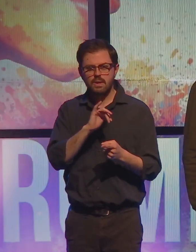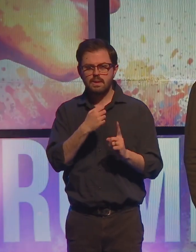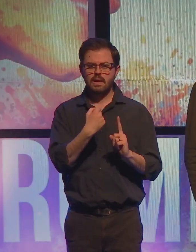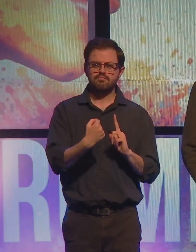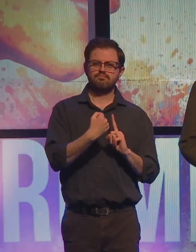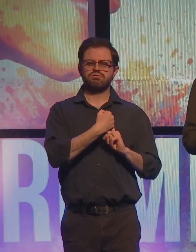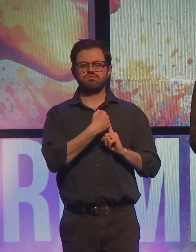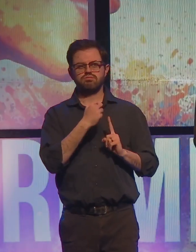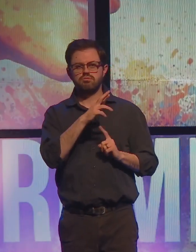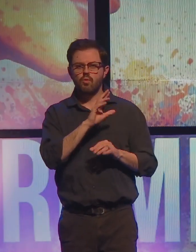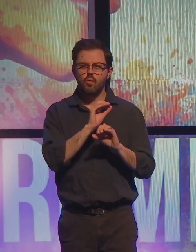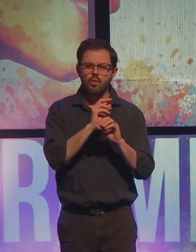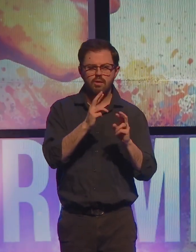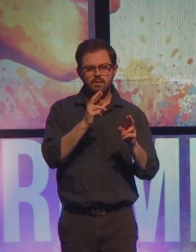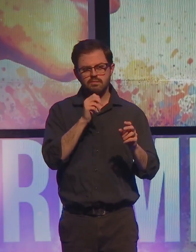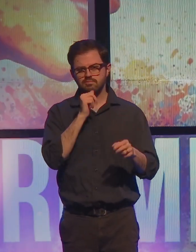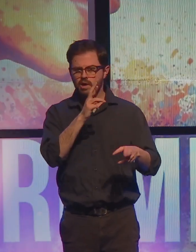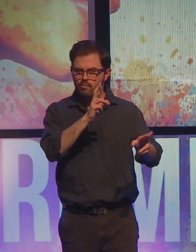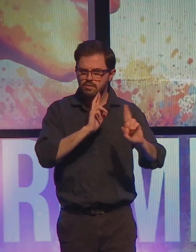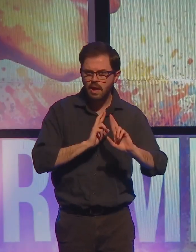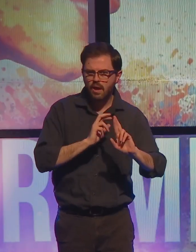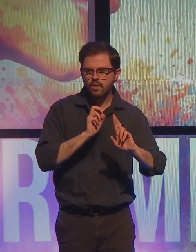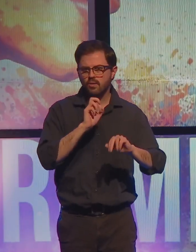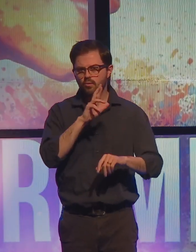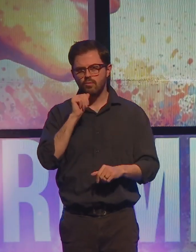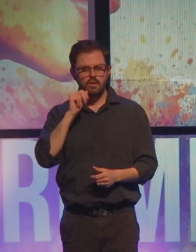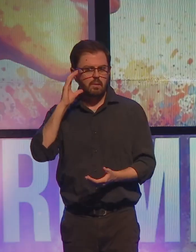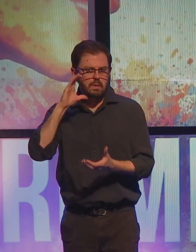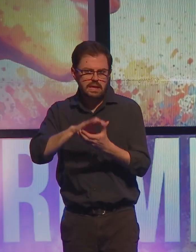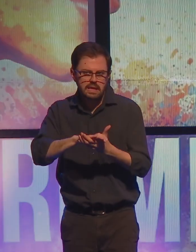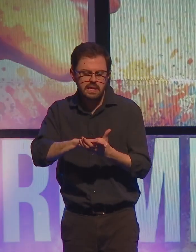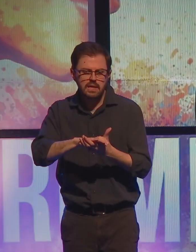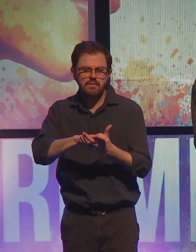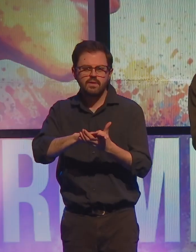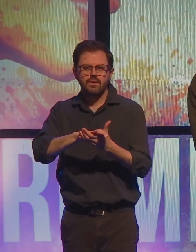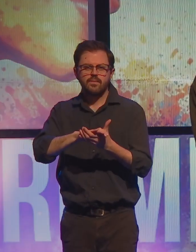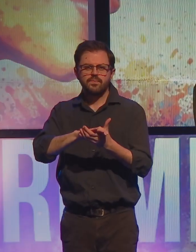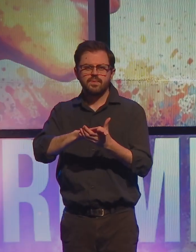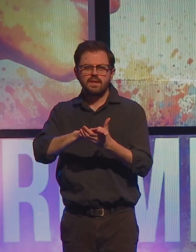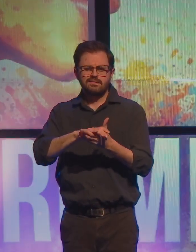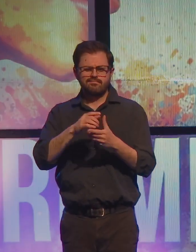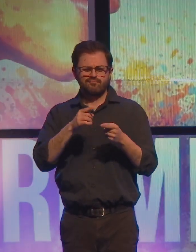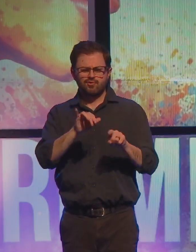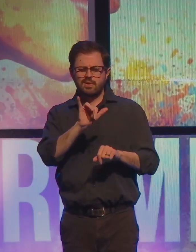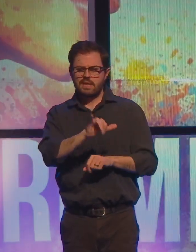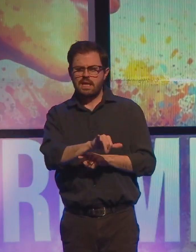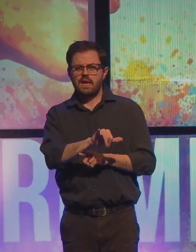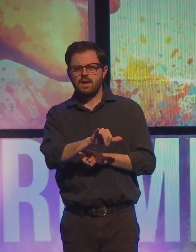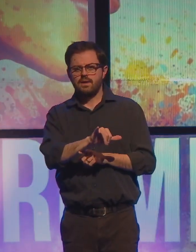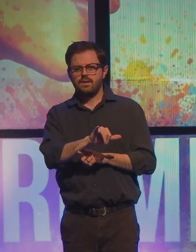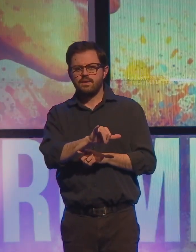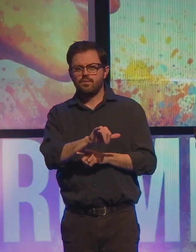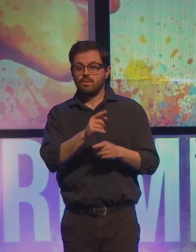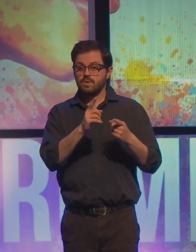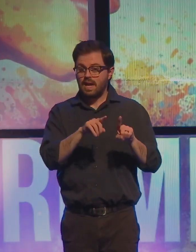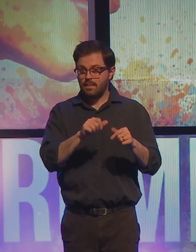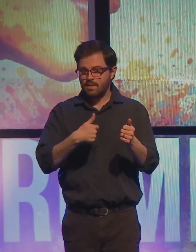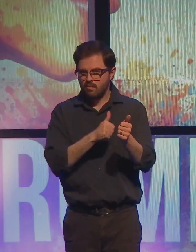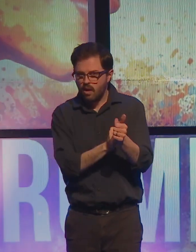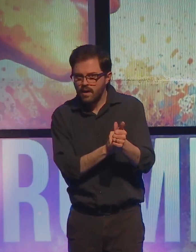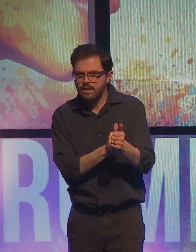disrespected, when we feel like we're not believed. And in those moments, what's happening is someone's pain is showing